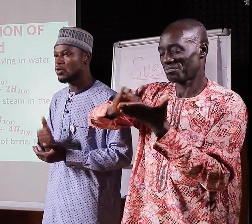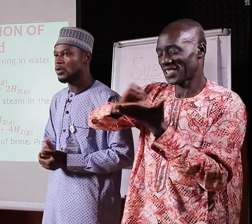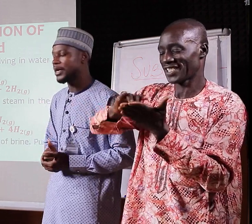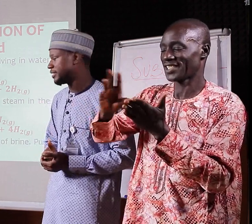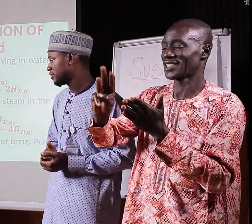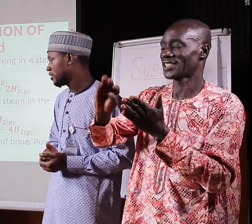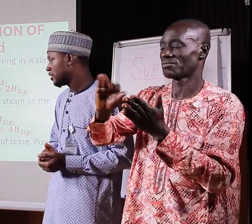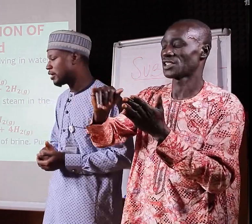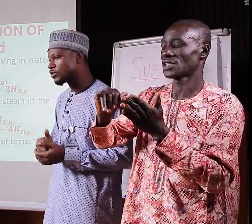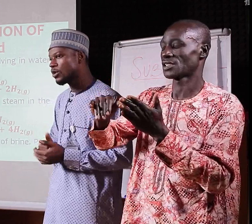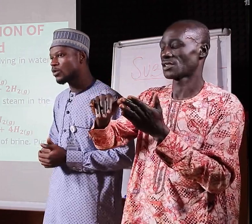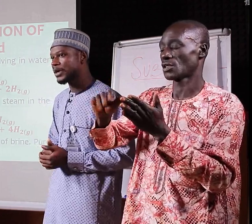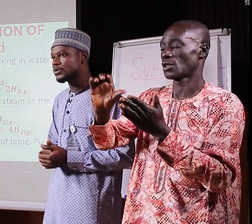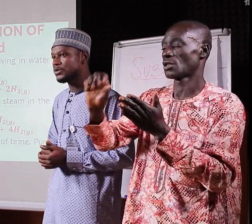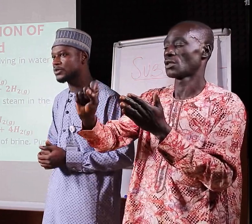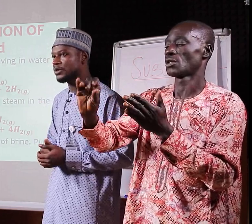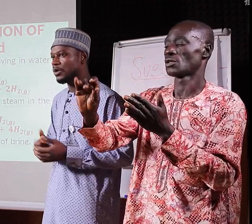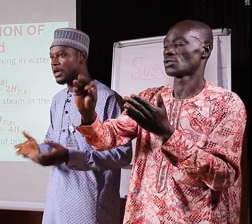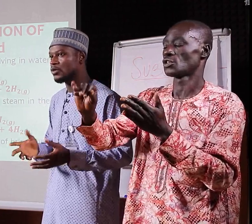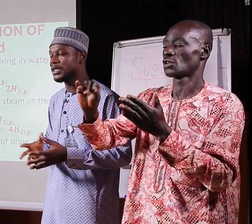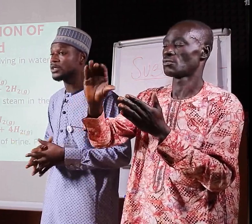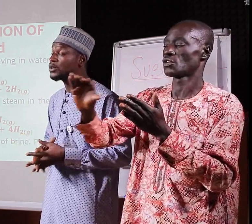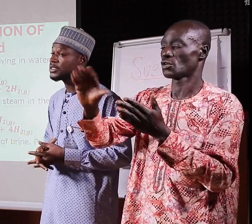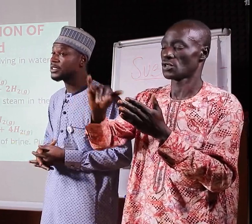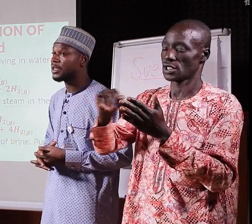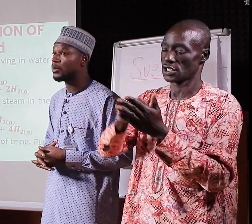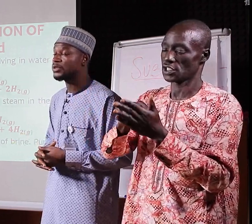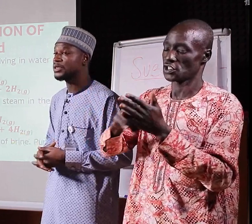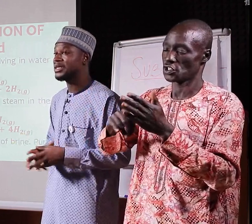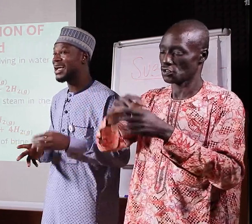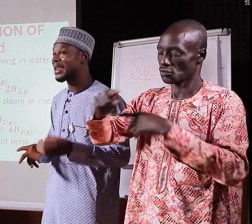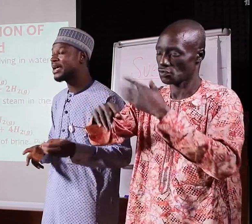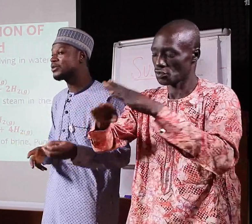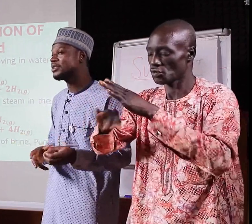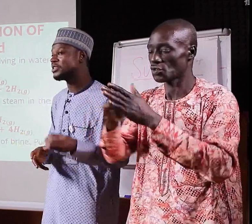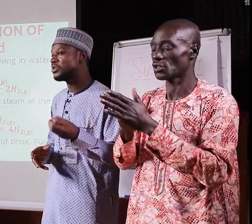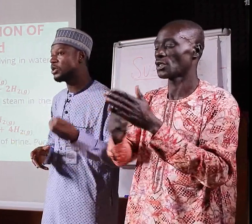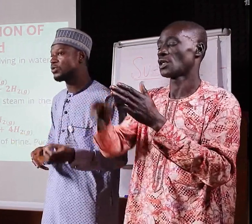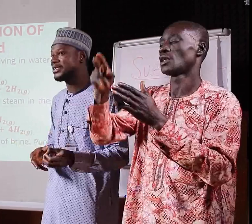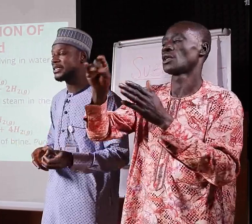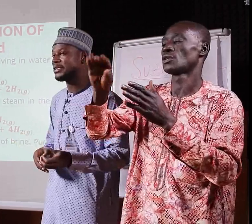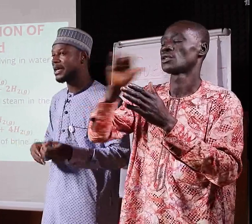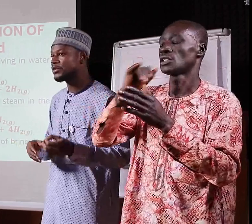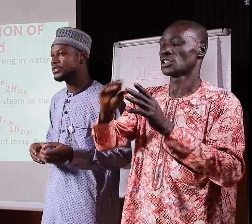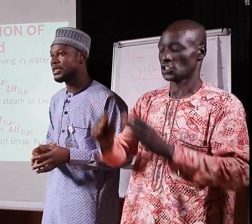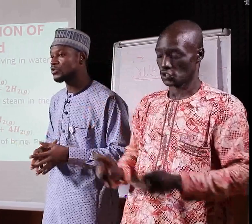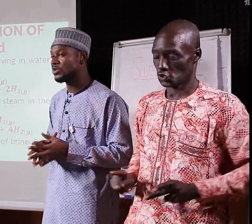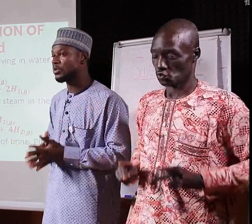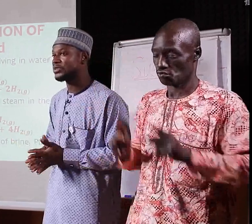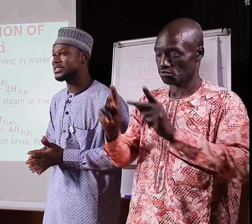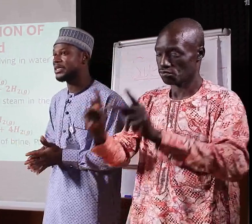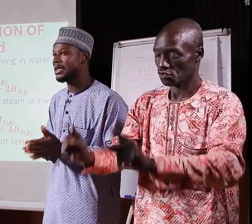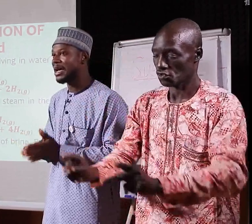sodium chloride. Now, sodium chloride solution undergoes electrolysis in the laboratory, and hydrogen is being deposited. Hydrogen gas